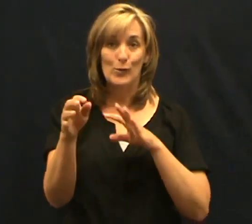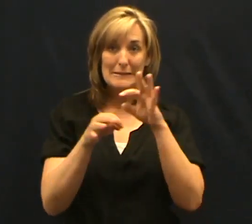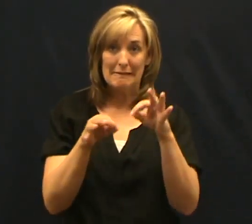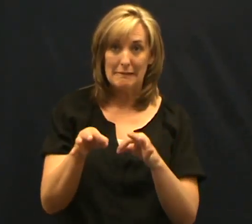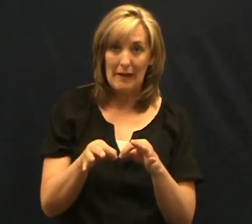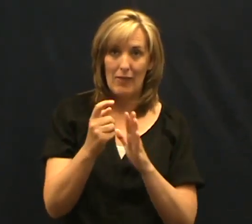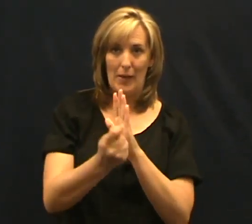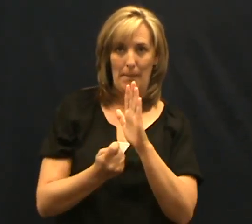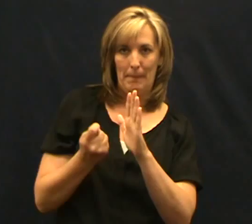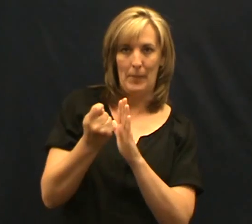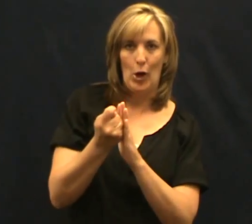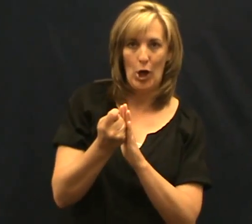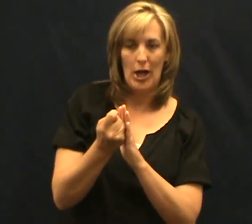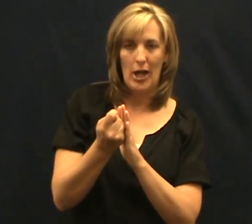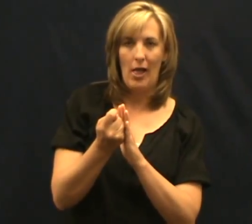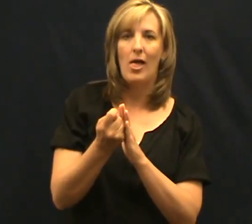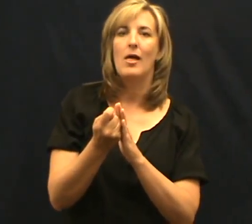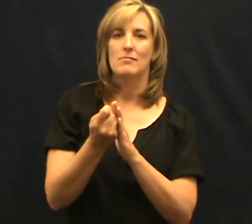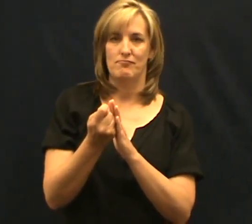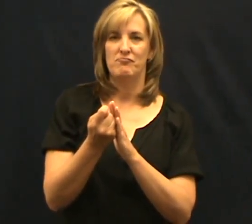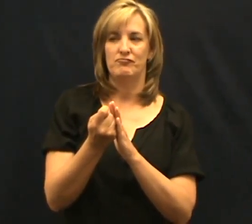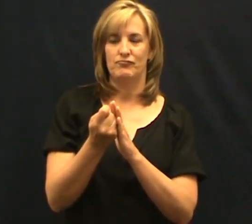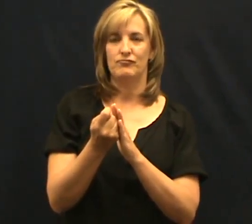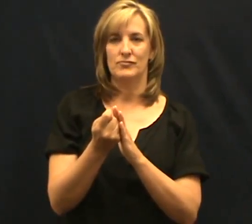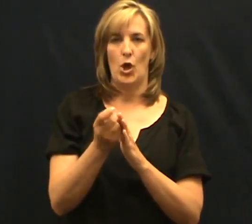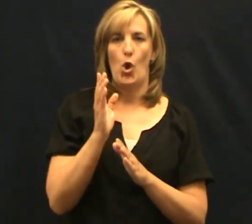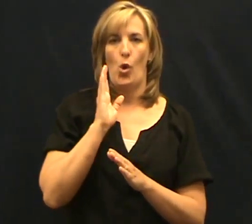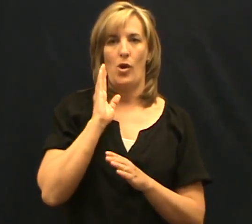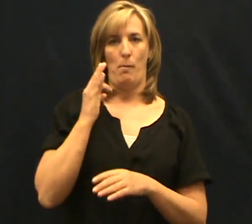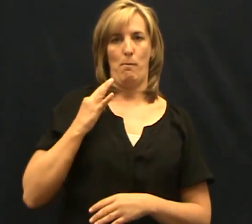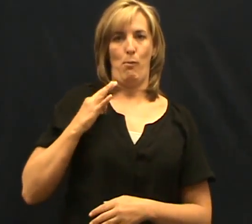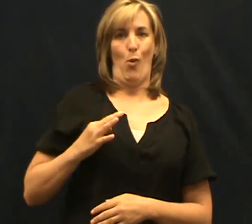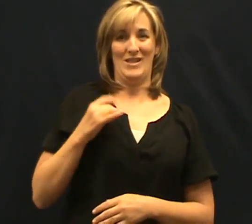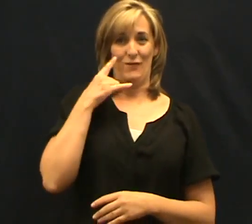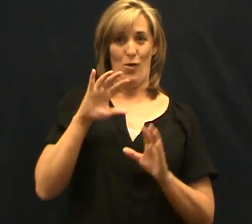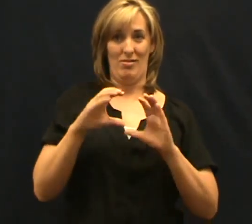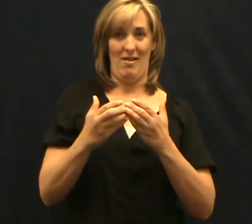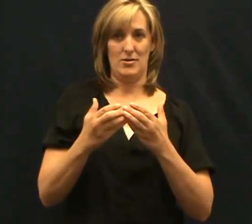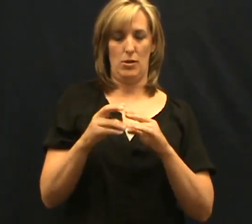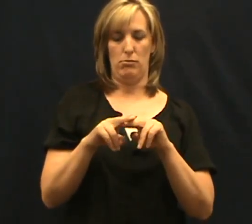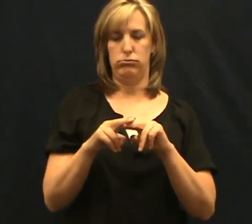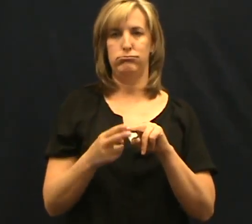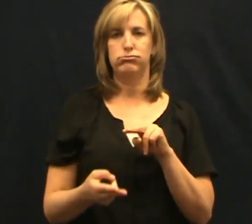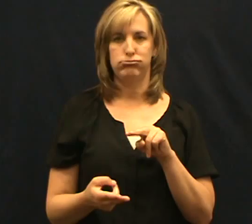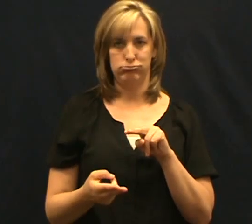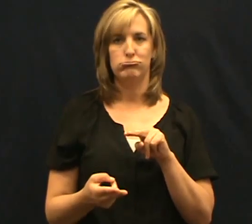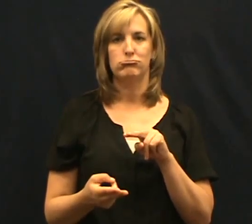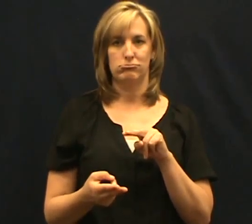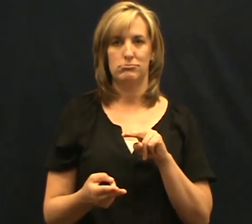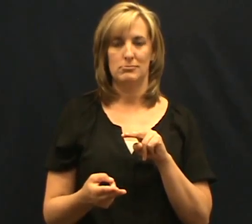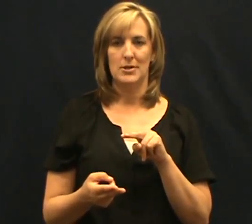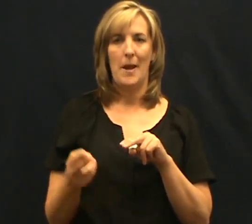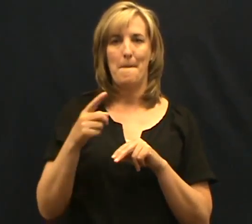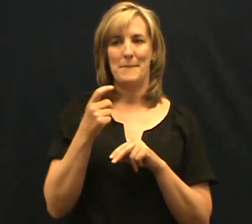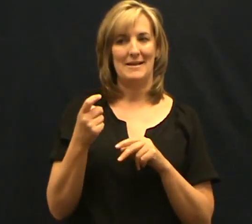time that's covered by that income statement, you will lose points for doing that, because it just basically really diminishes